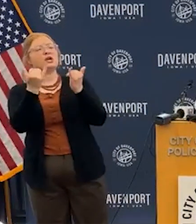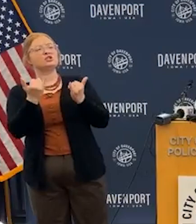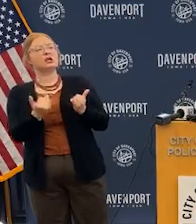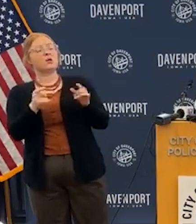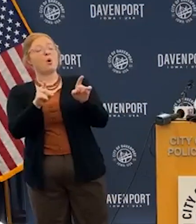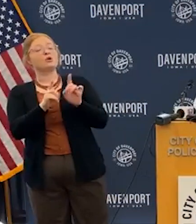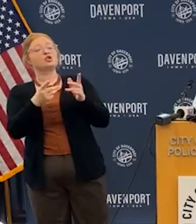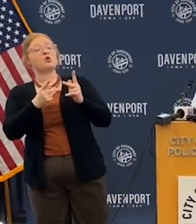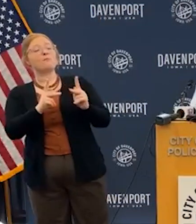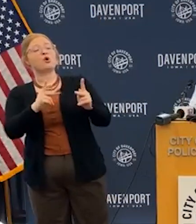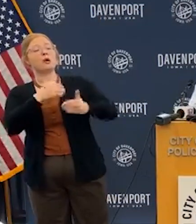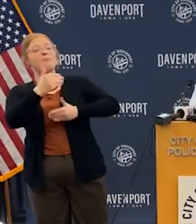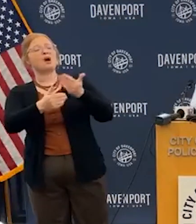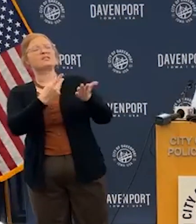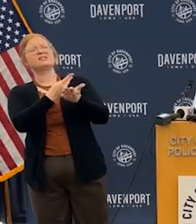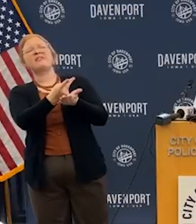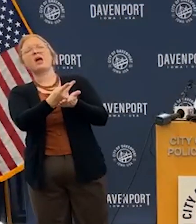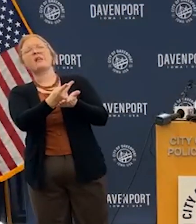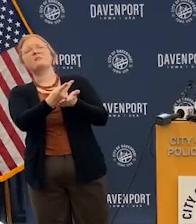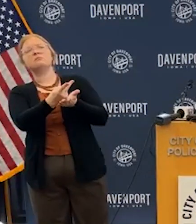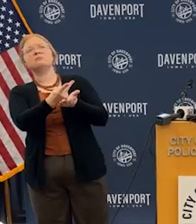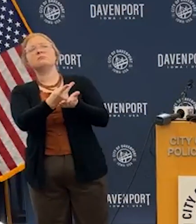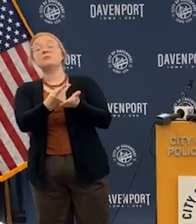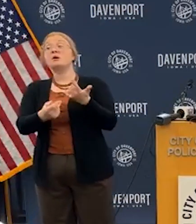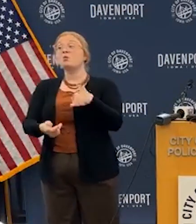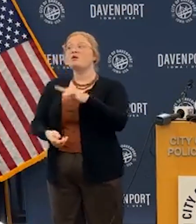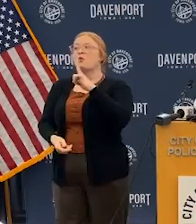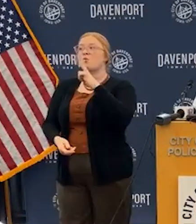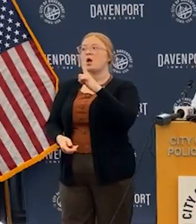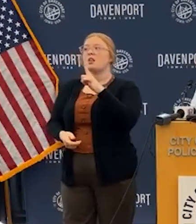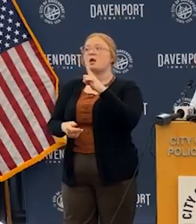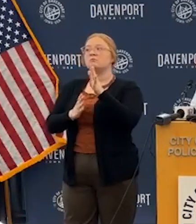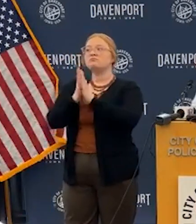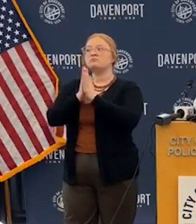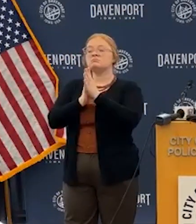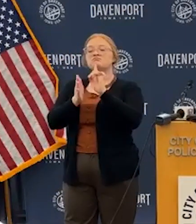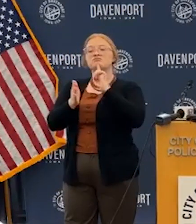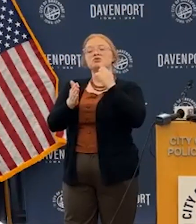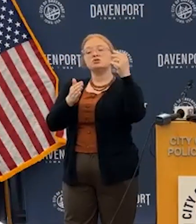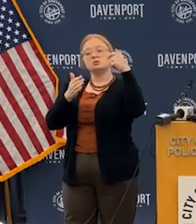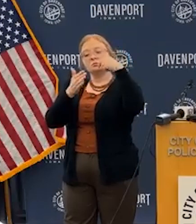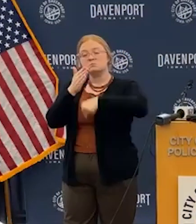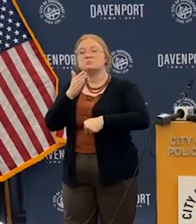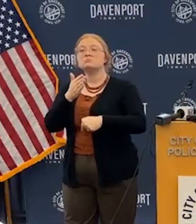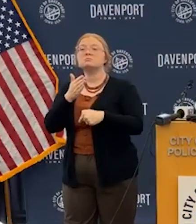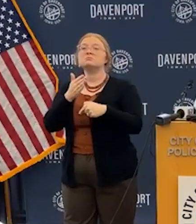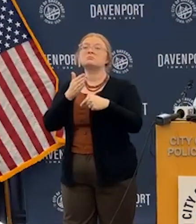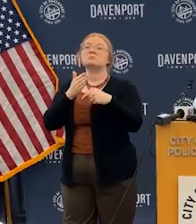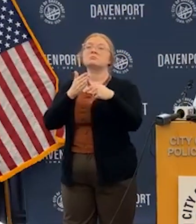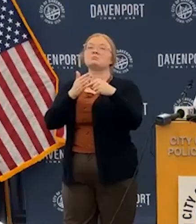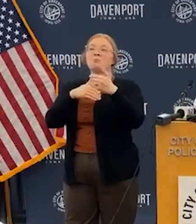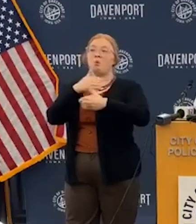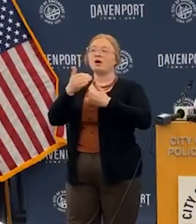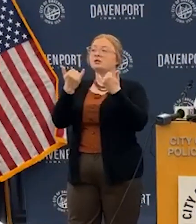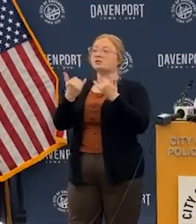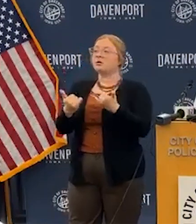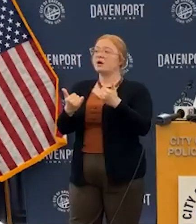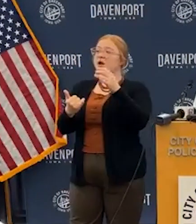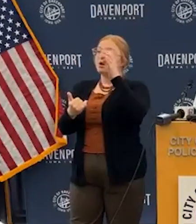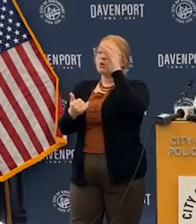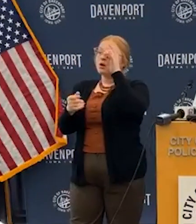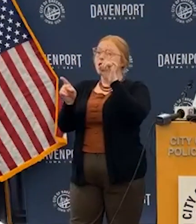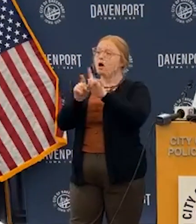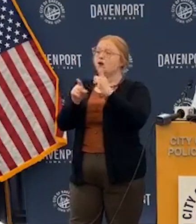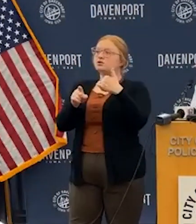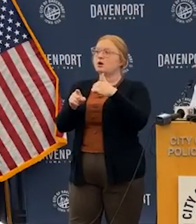pretty rigorous inspection process now, and we've upped that numerous times in the last few years. Believe me, we will look at this